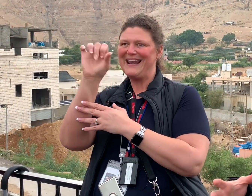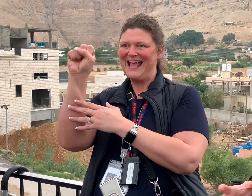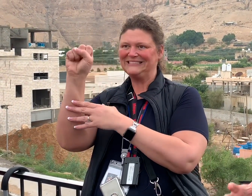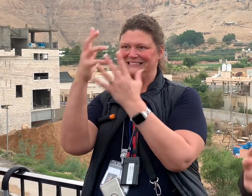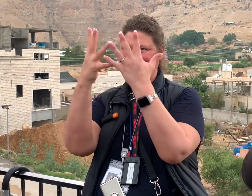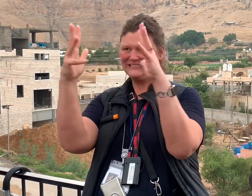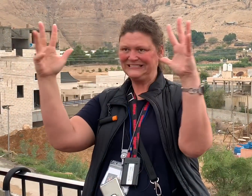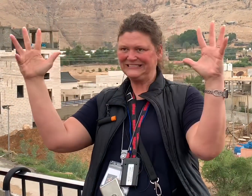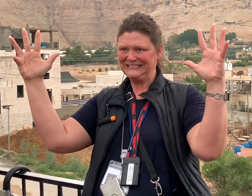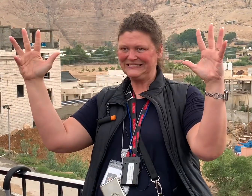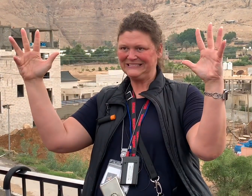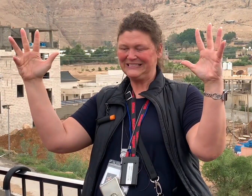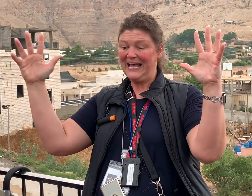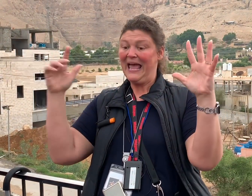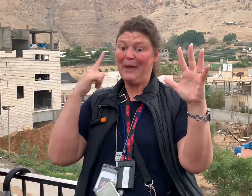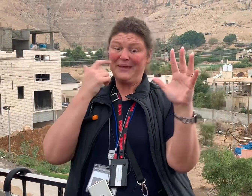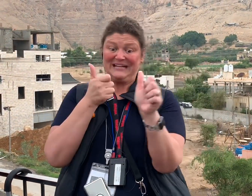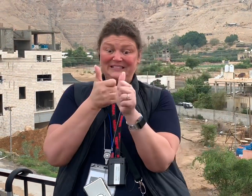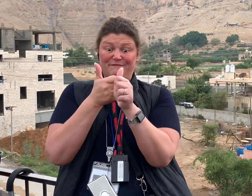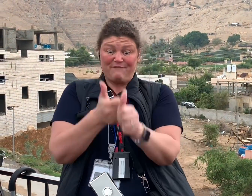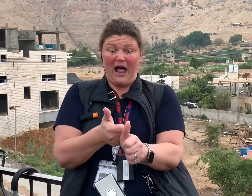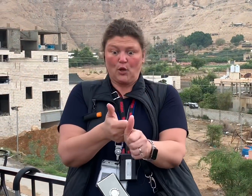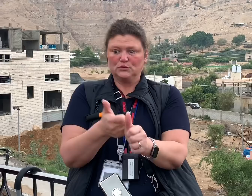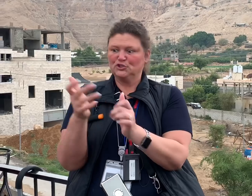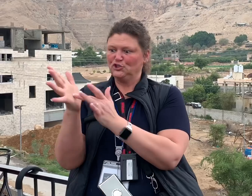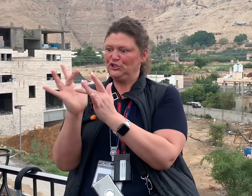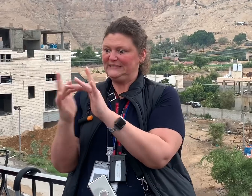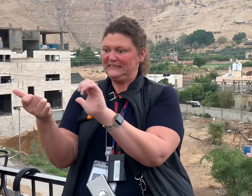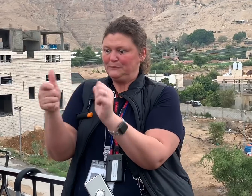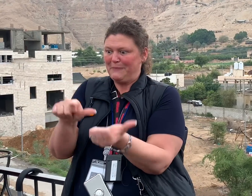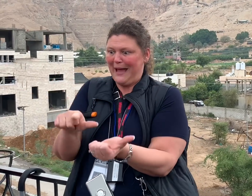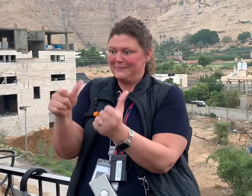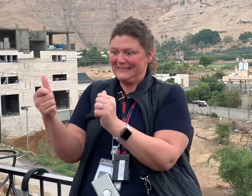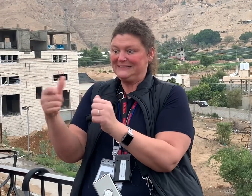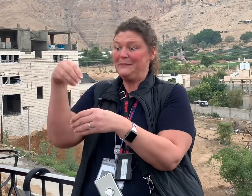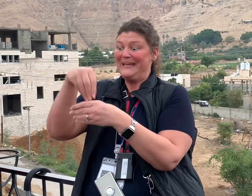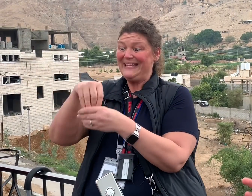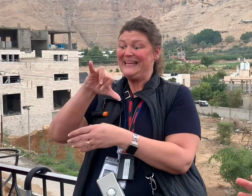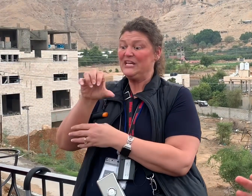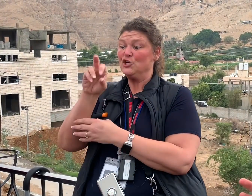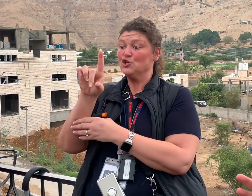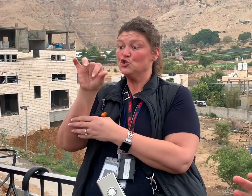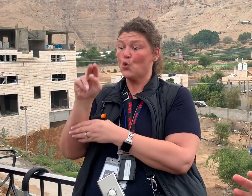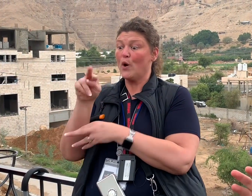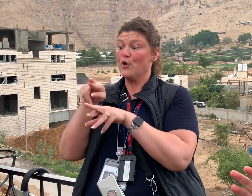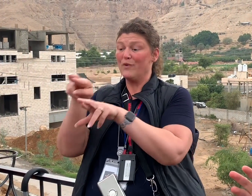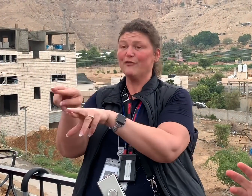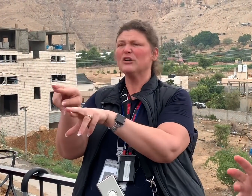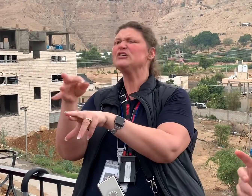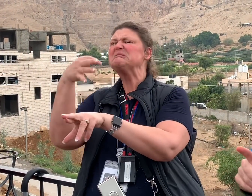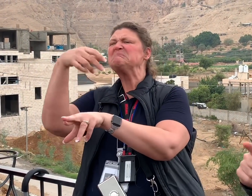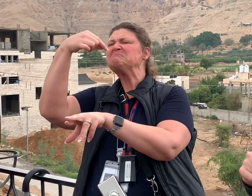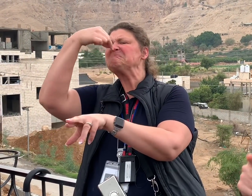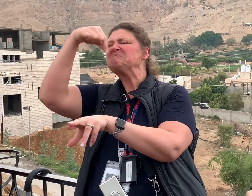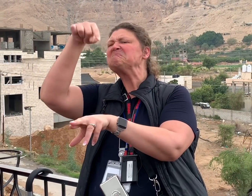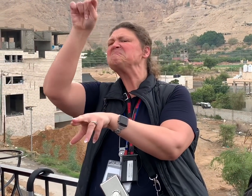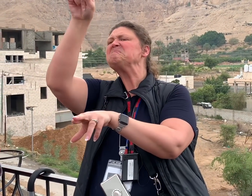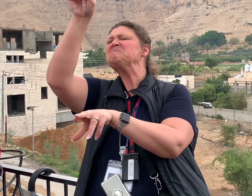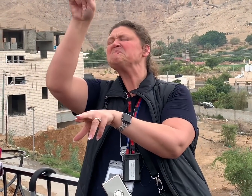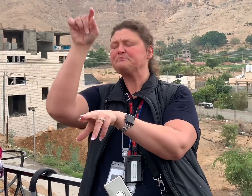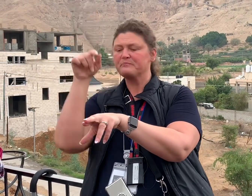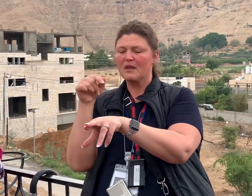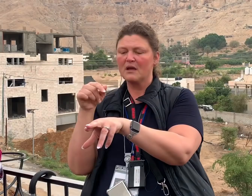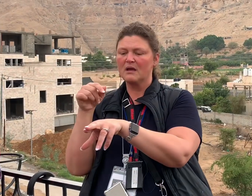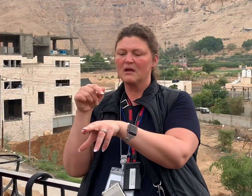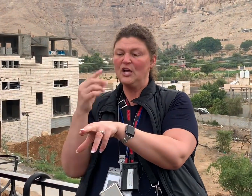event follows the baptism of Jesus in the Jordan River, which is not far from here, so since